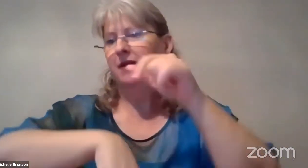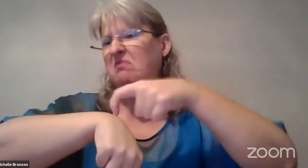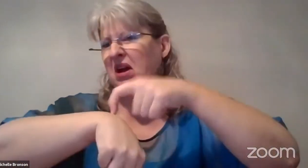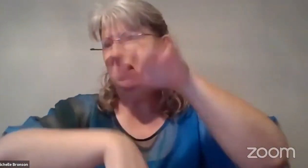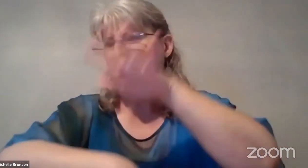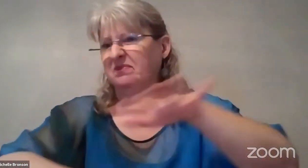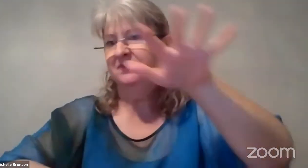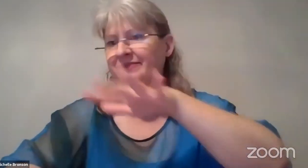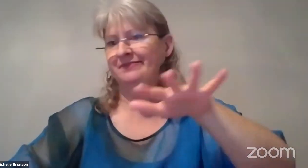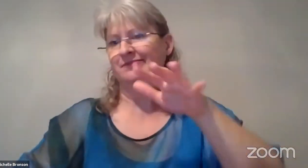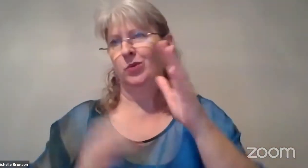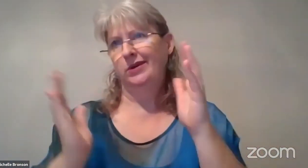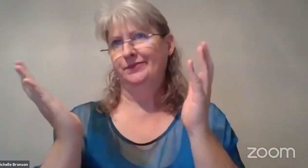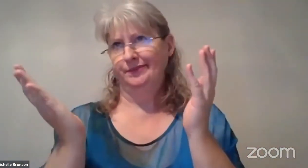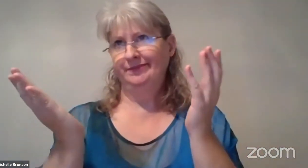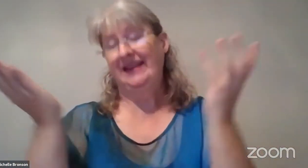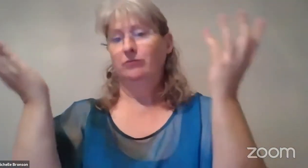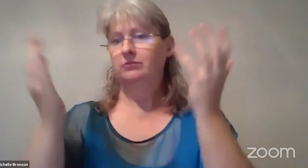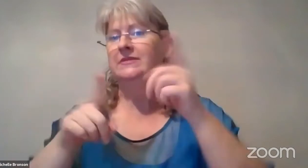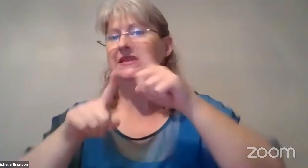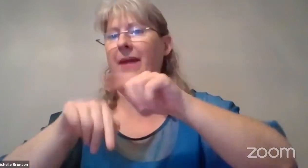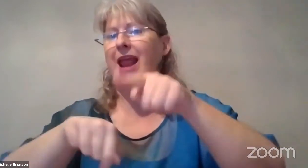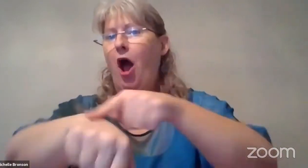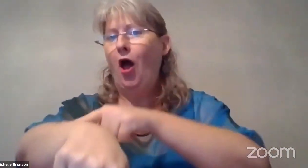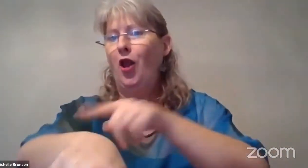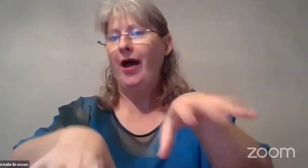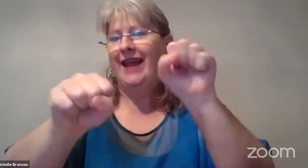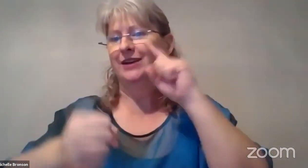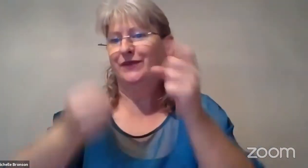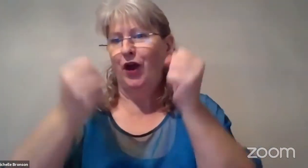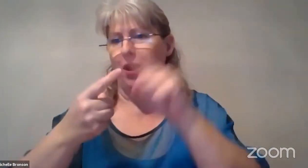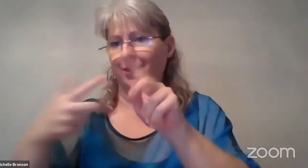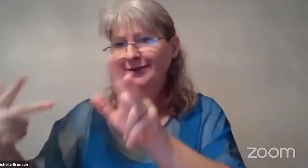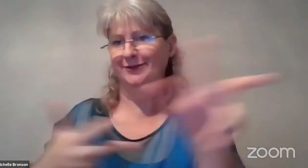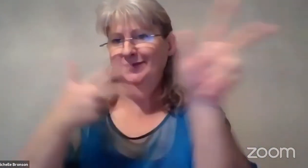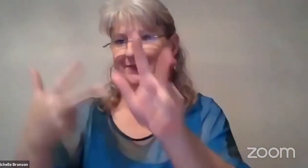that same day and approximately the same time frame, depending